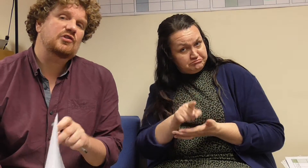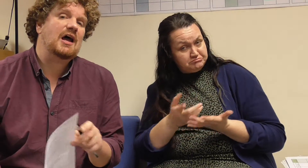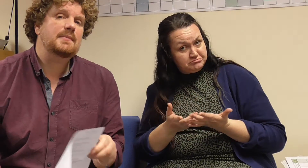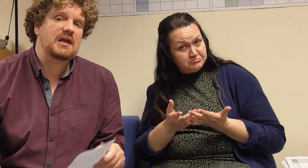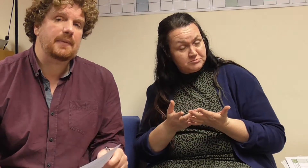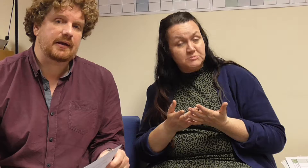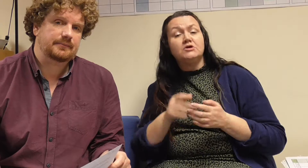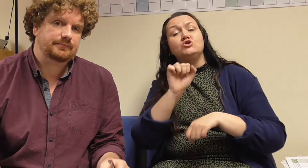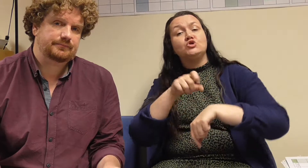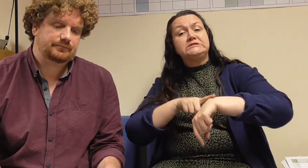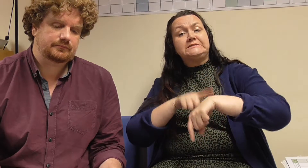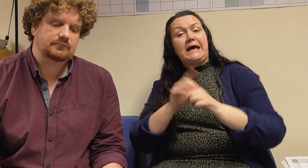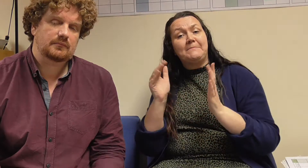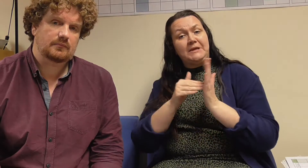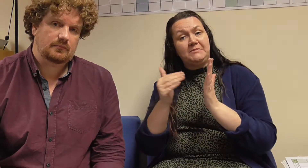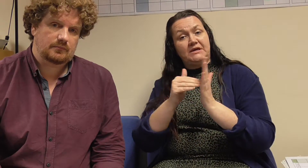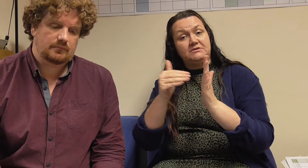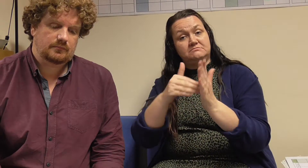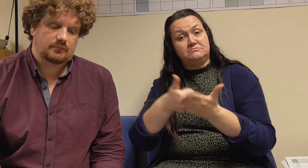How was your timekeeping?